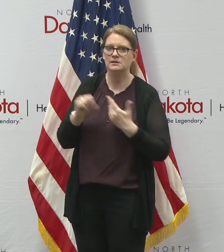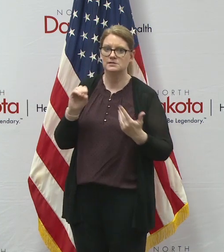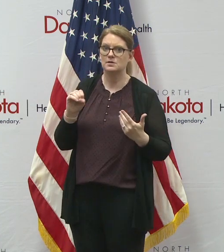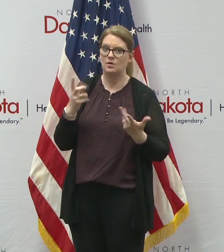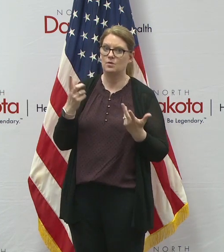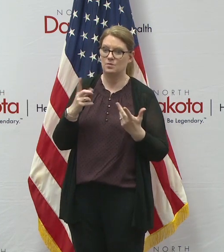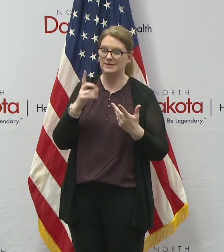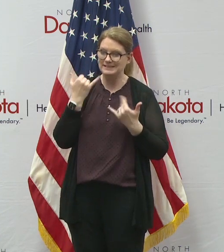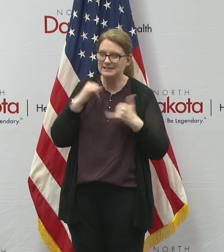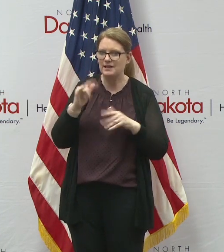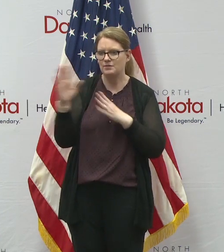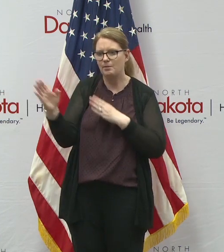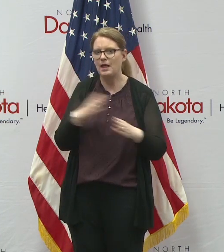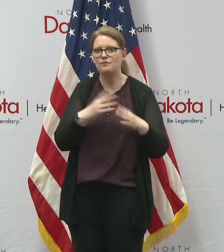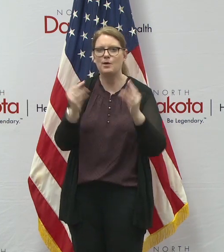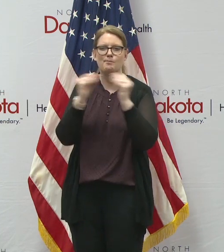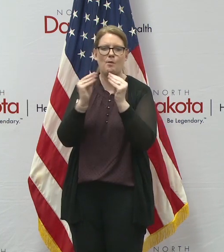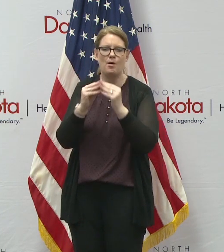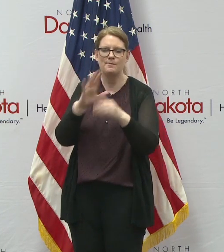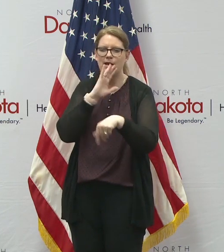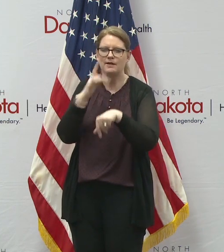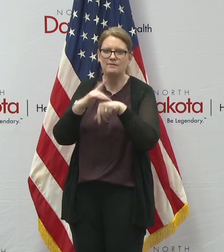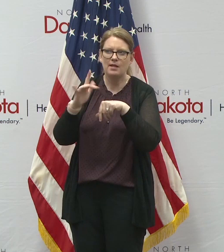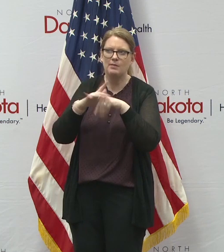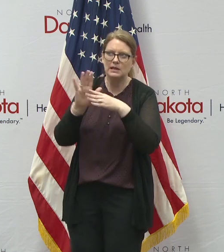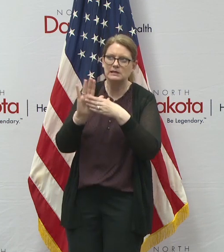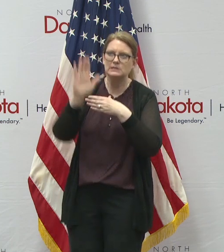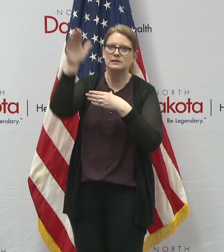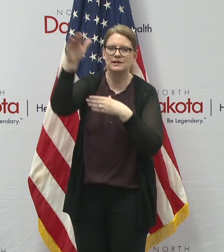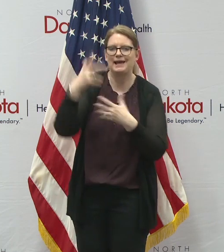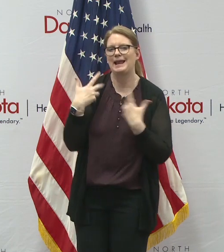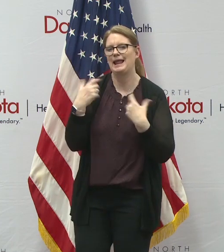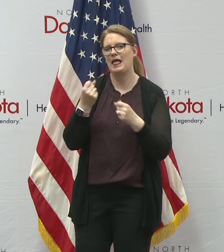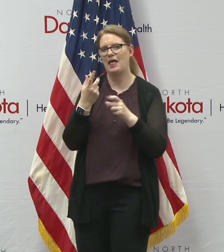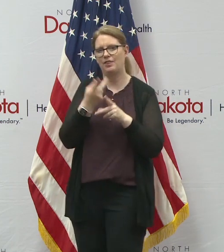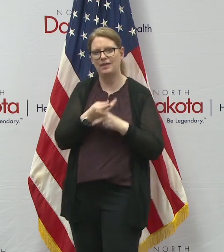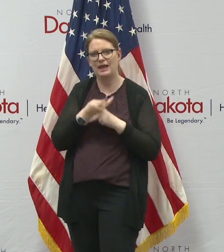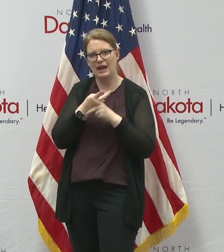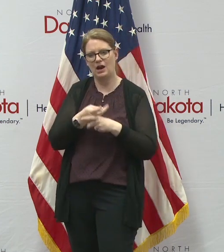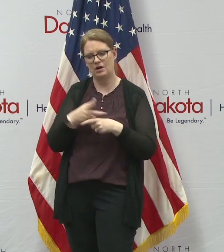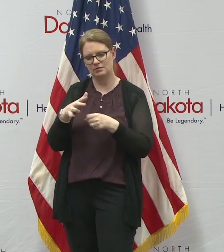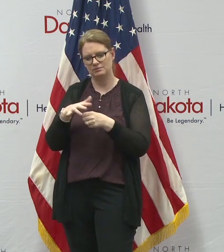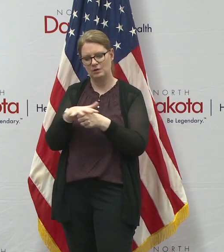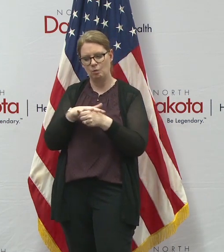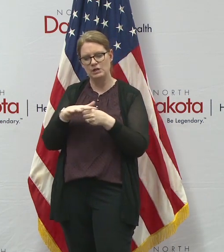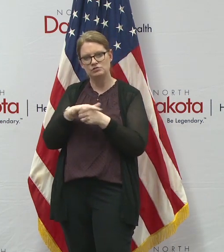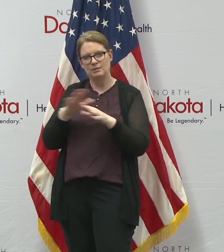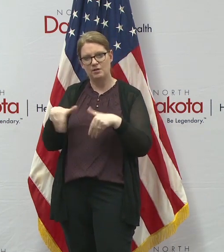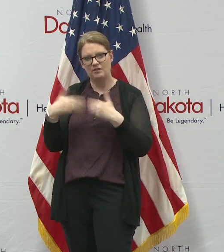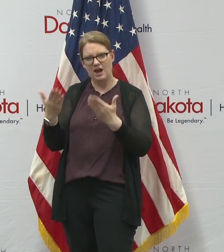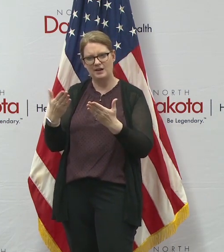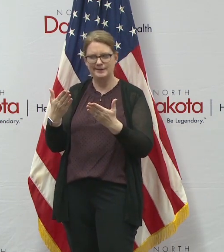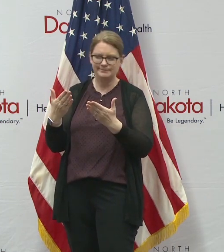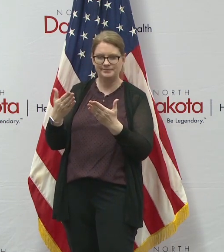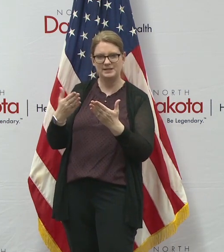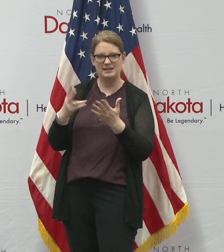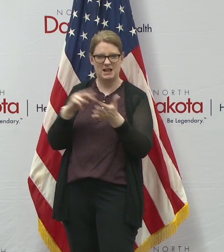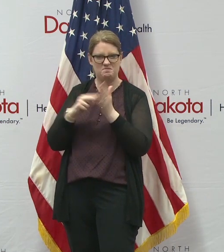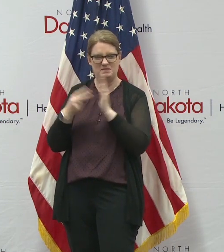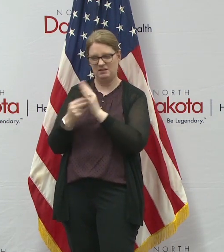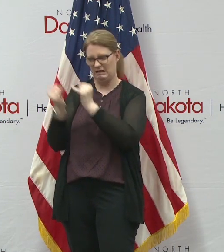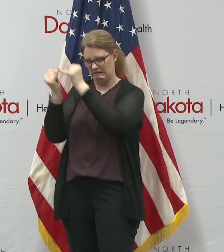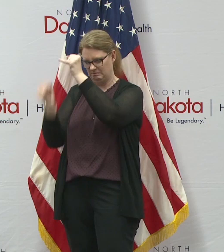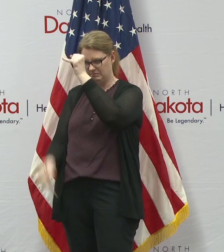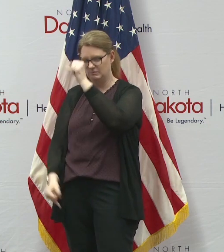cases, how healthcare is delivered regionally sometimes doesn't match up with our borders, and we've got to make sure that we're flexible and nimble